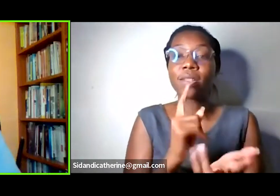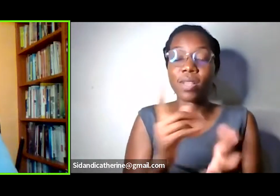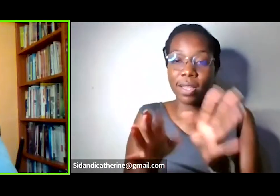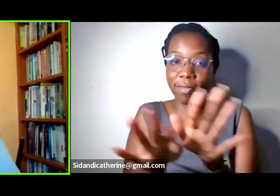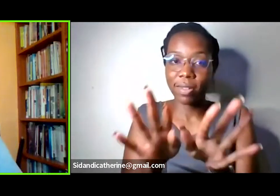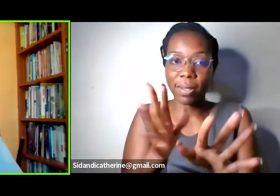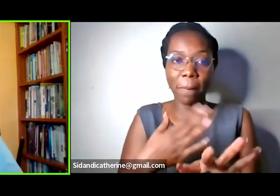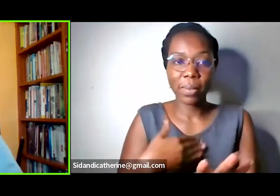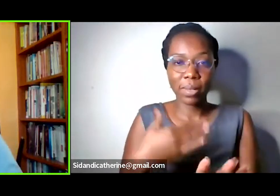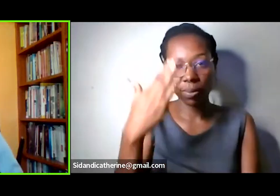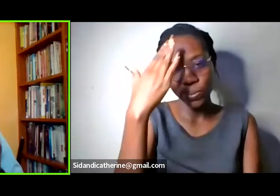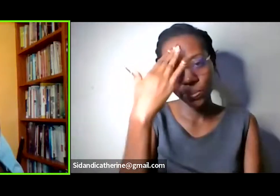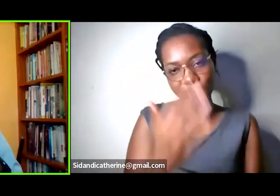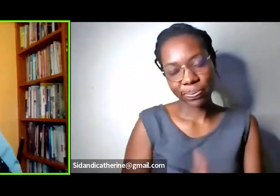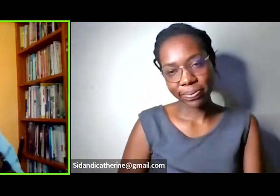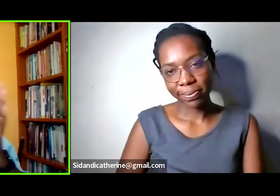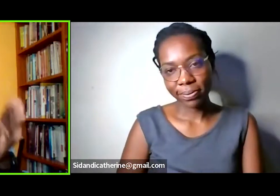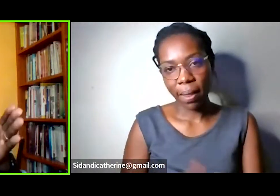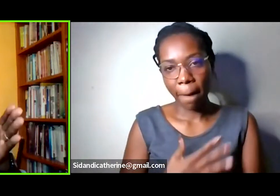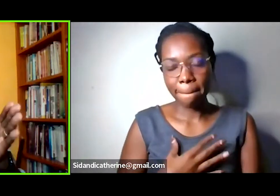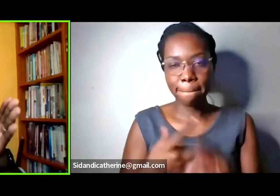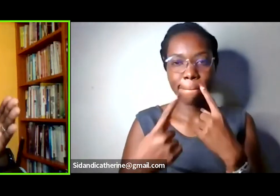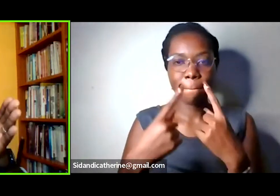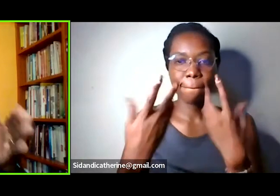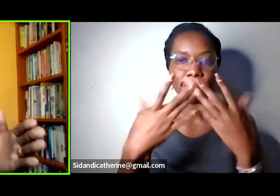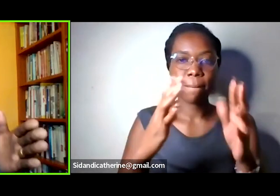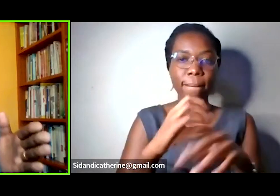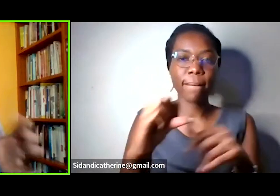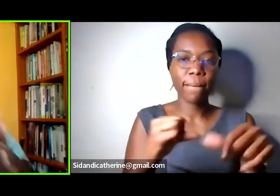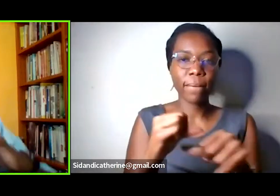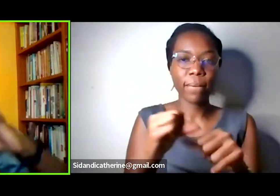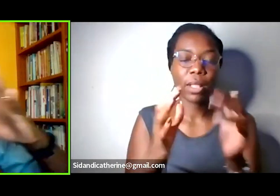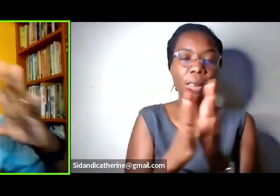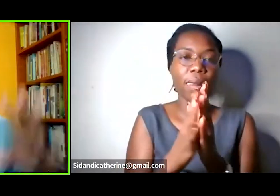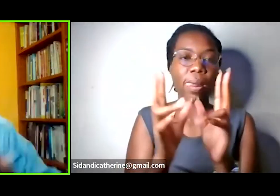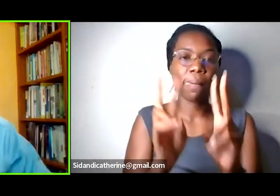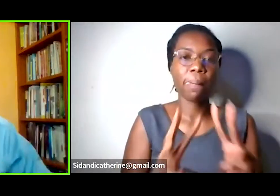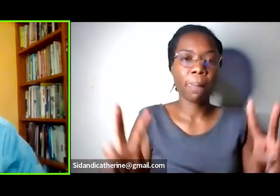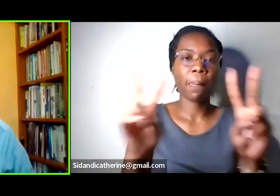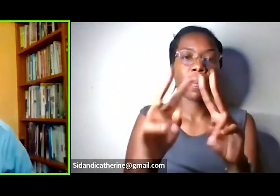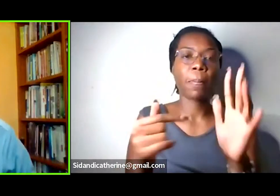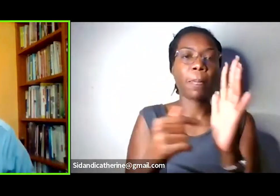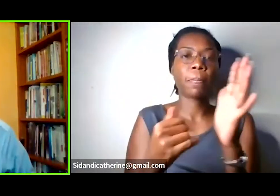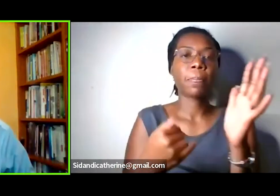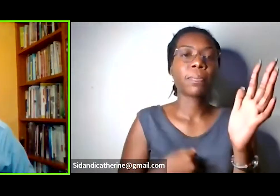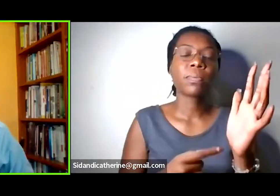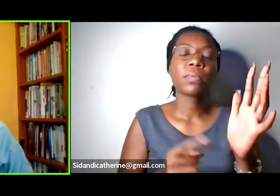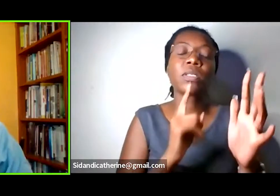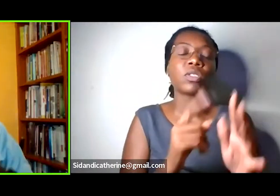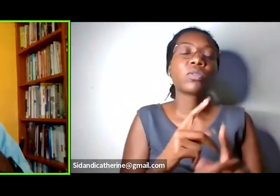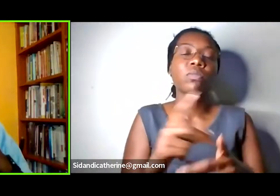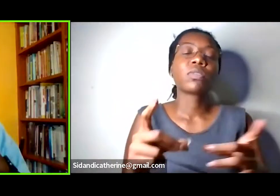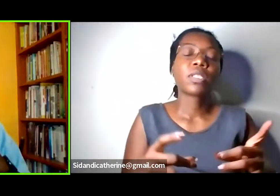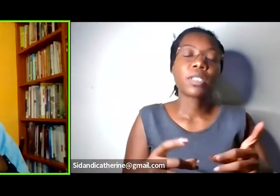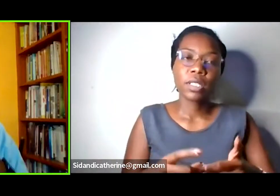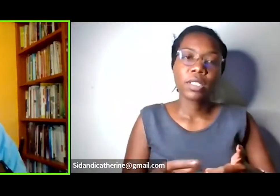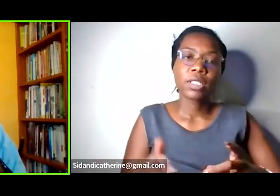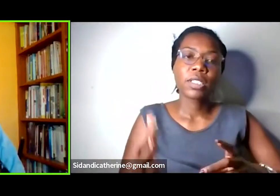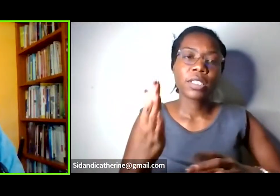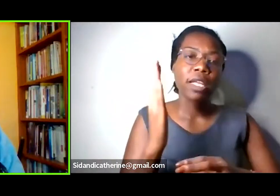Okay, so the key thing is asking yourself this question. And we are talking